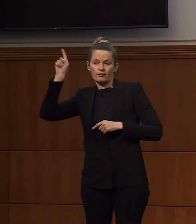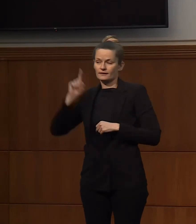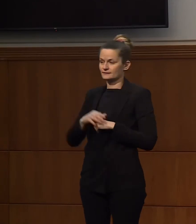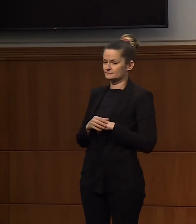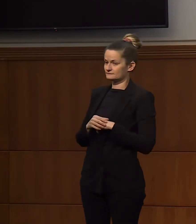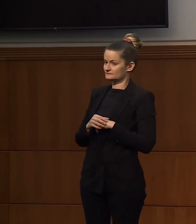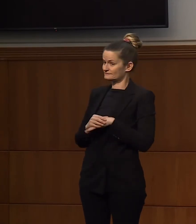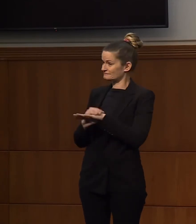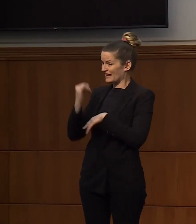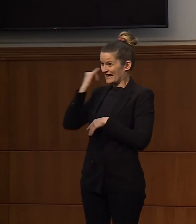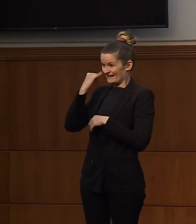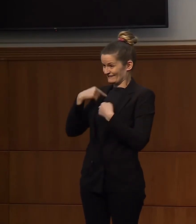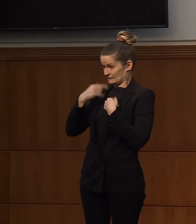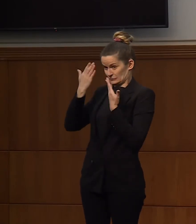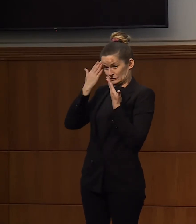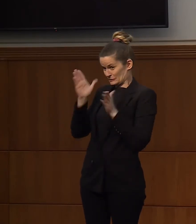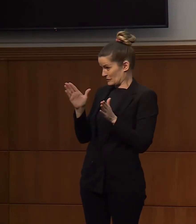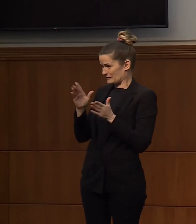don't know about.